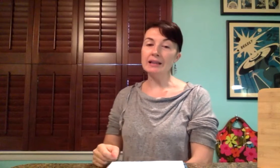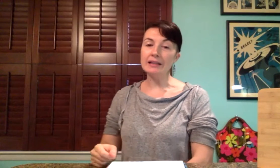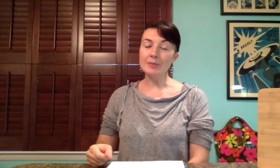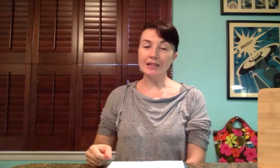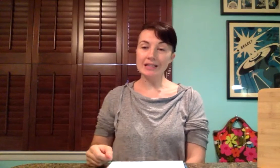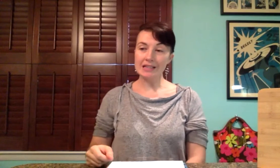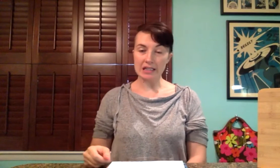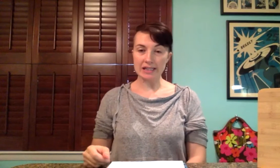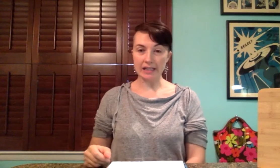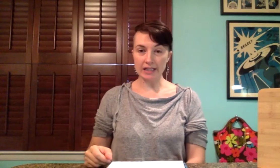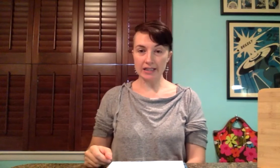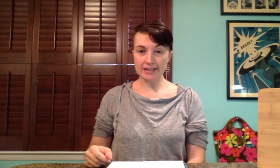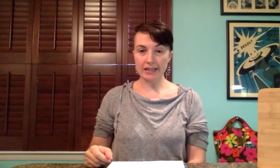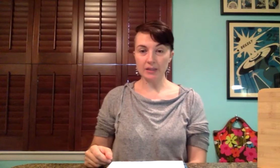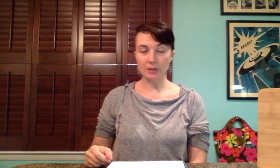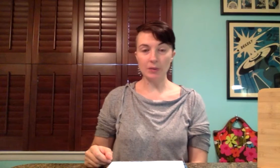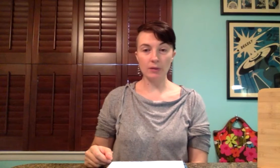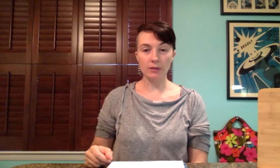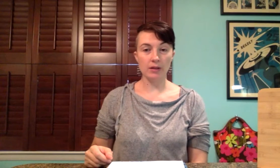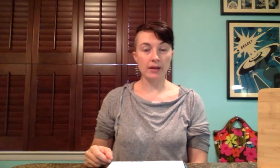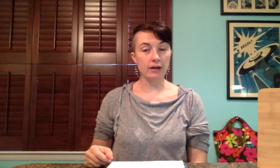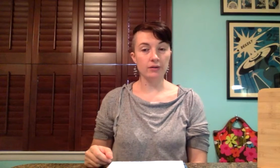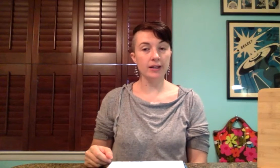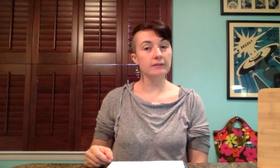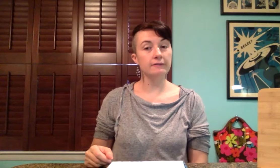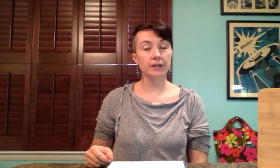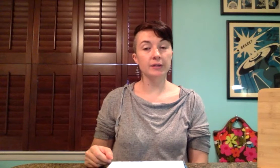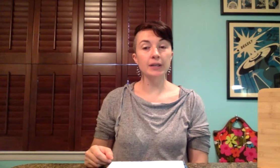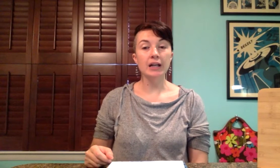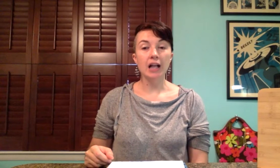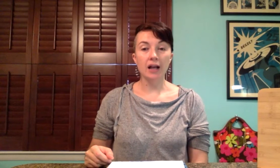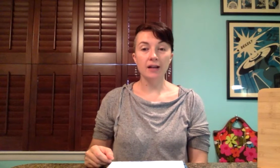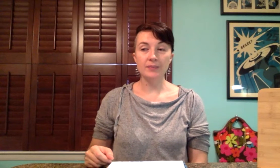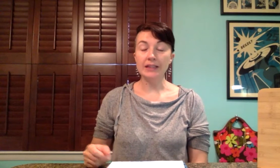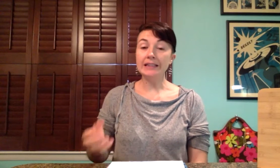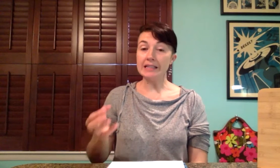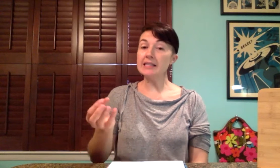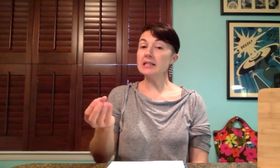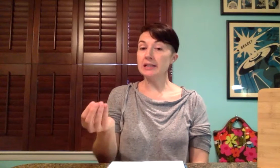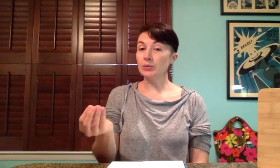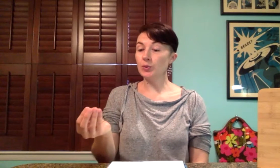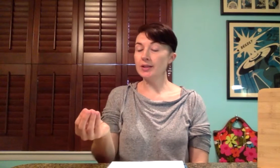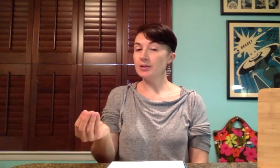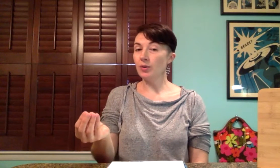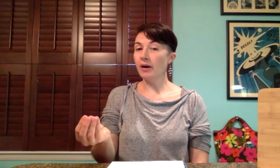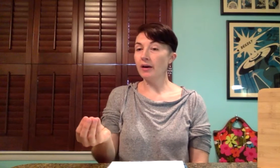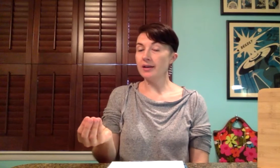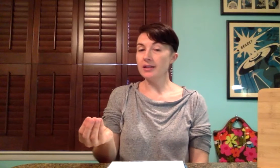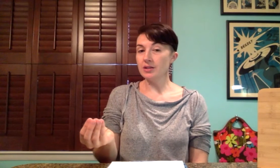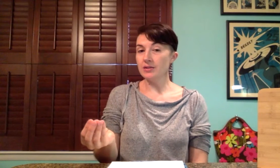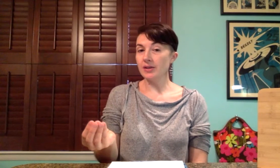Like many signs that can be both a noun and a verb, eat, it's like a